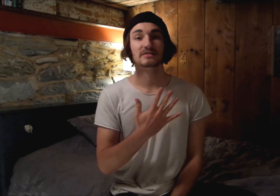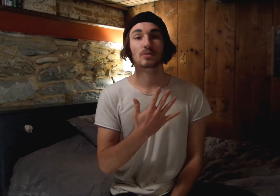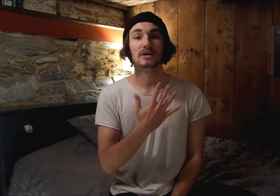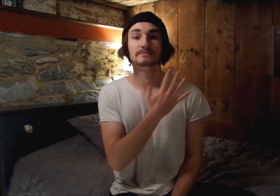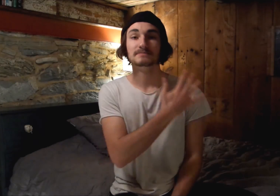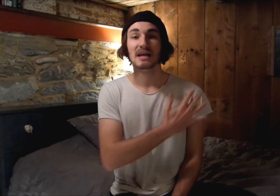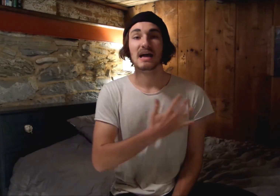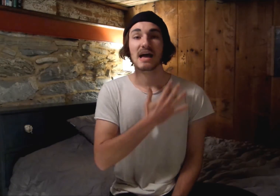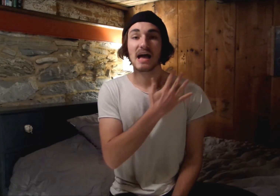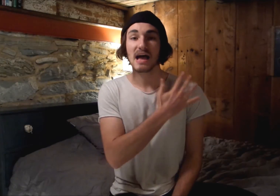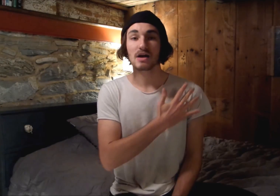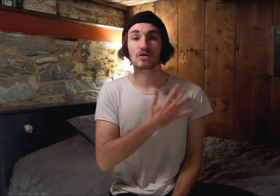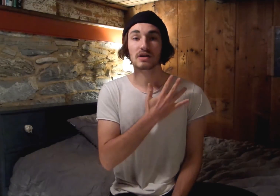somewhere. Area,